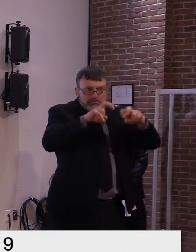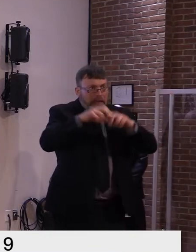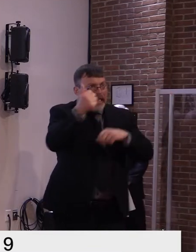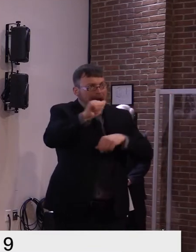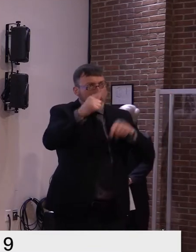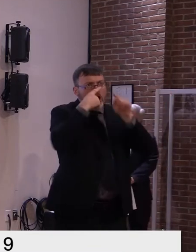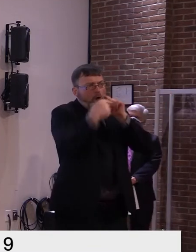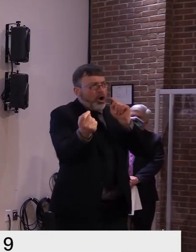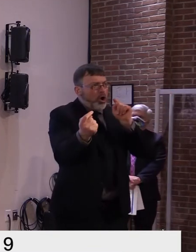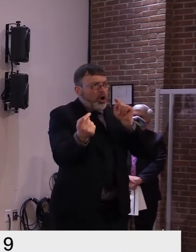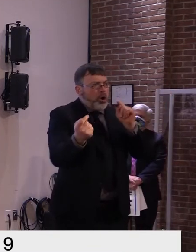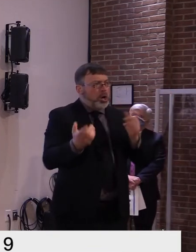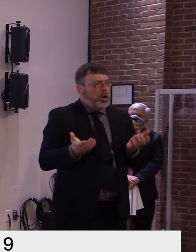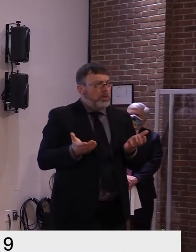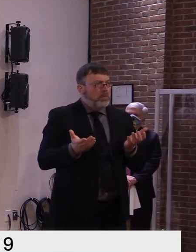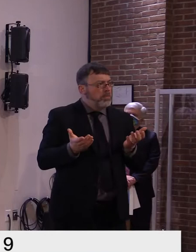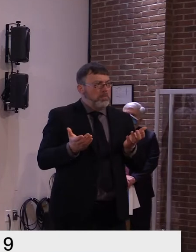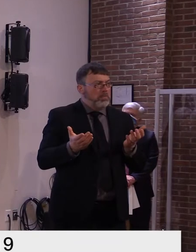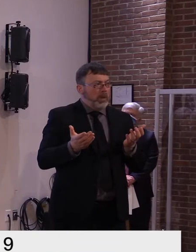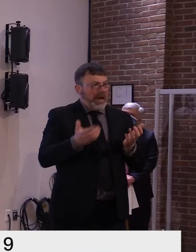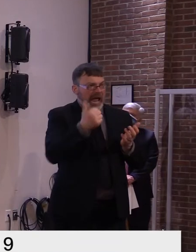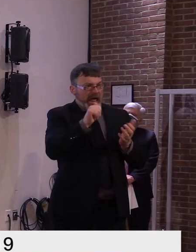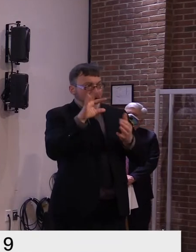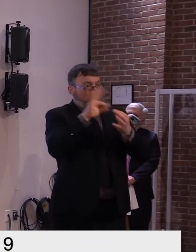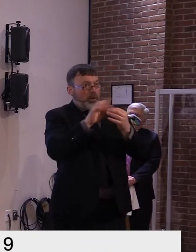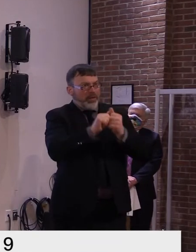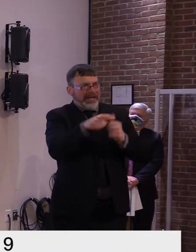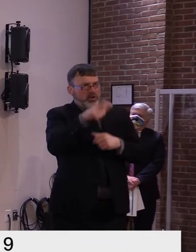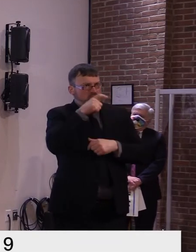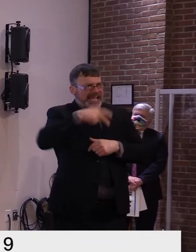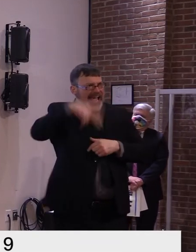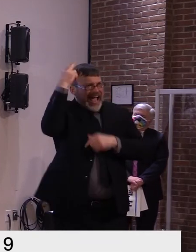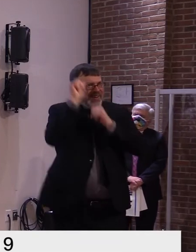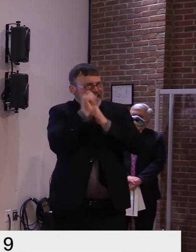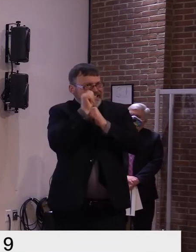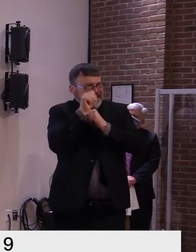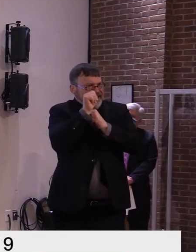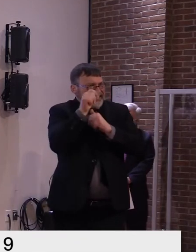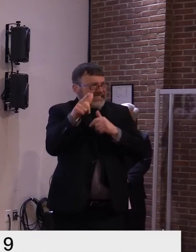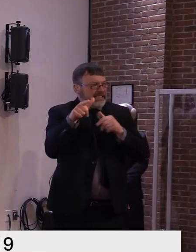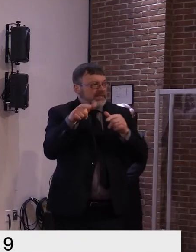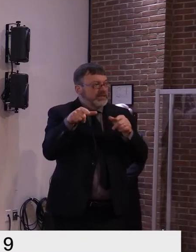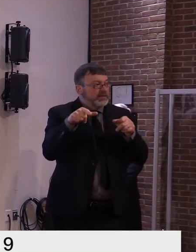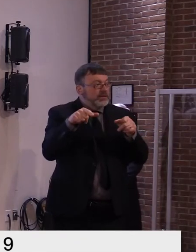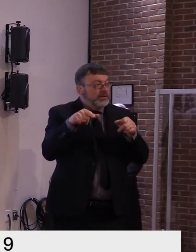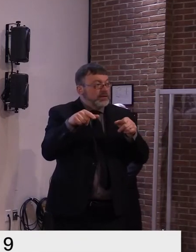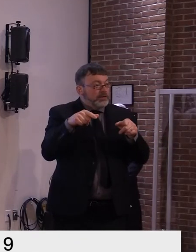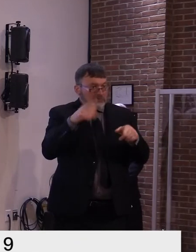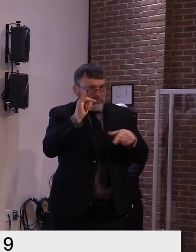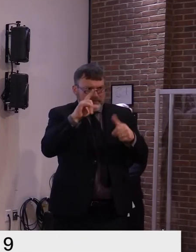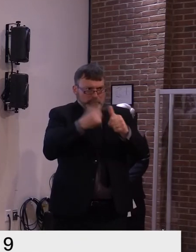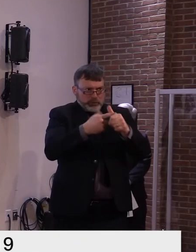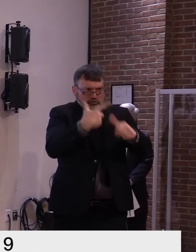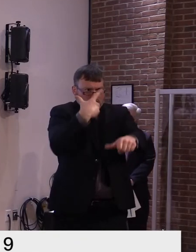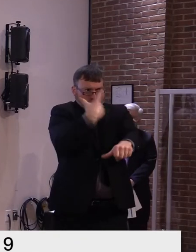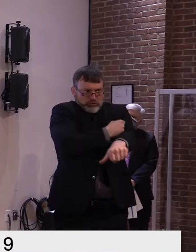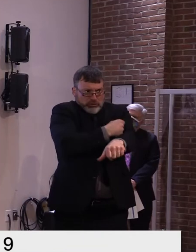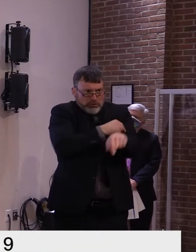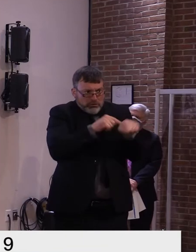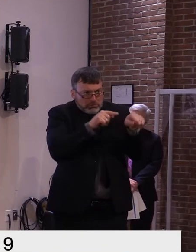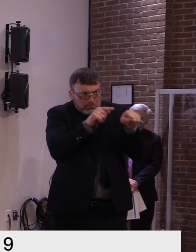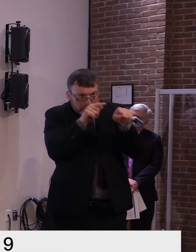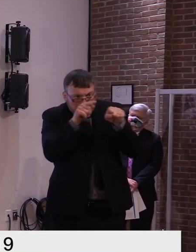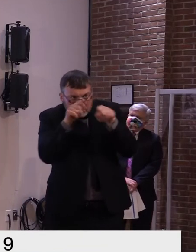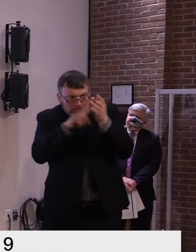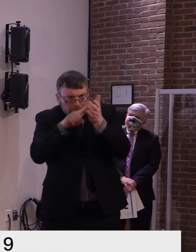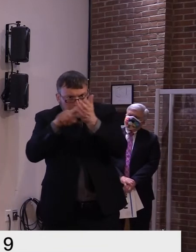including life-threatening anaphylaxis, after the receipt of the first dose of the Pfizer vaccine during the latter half